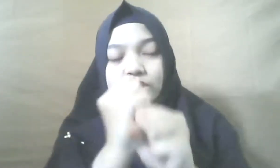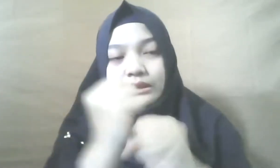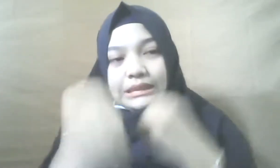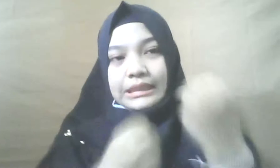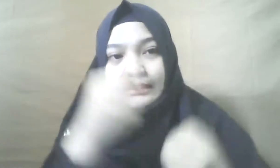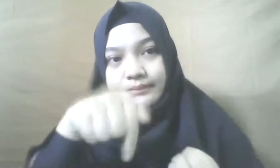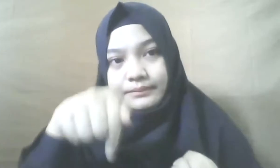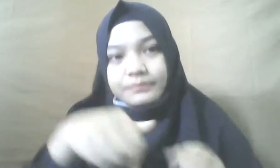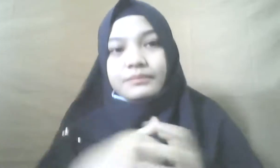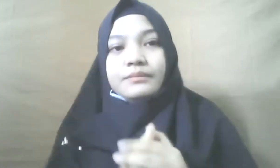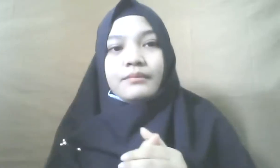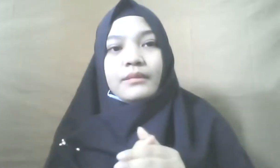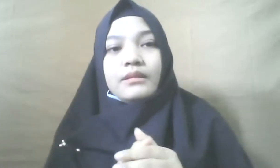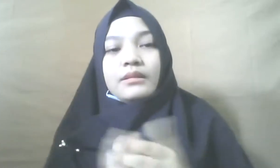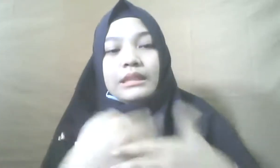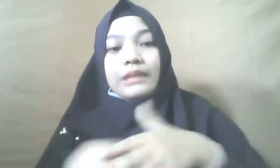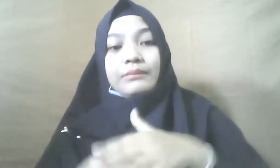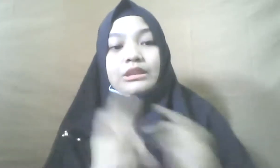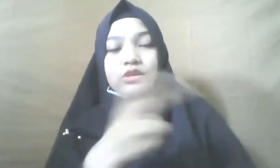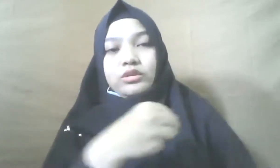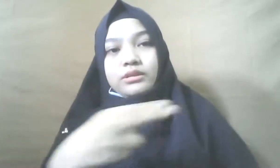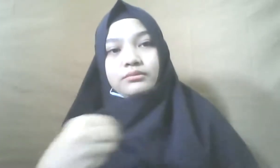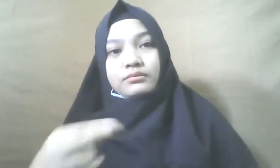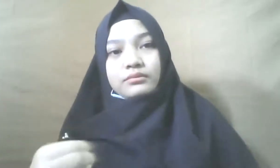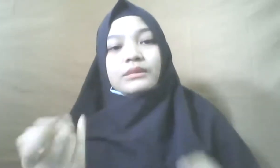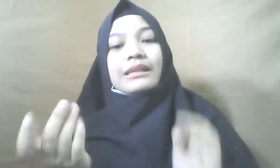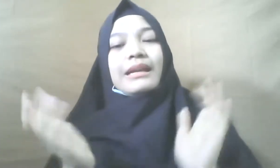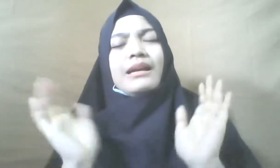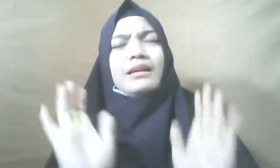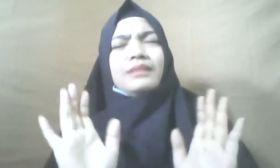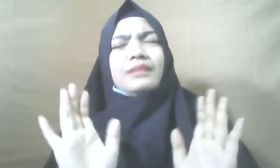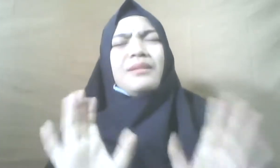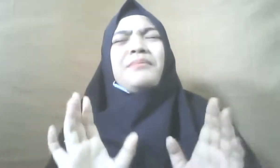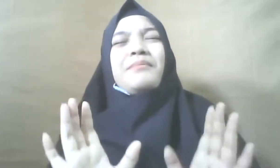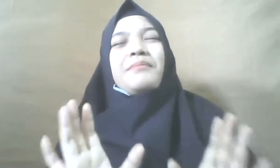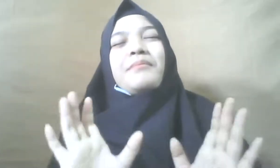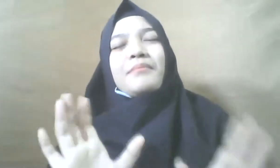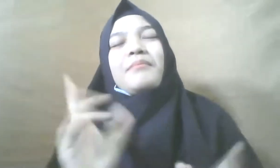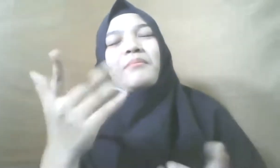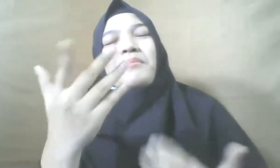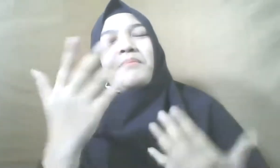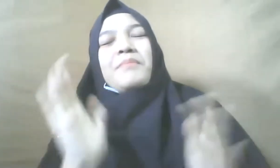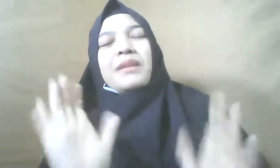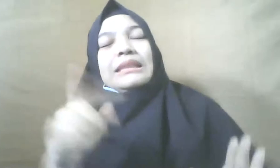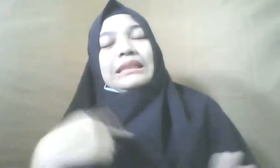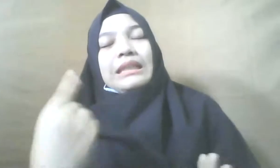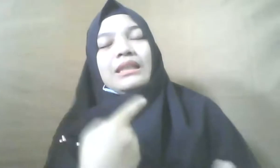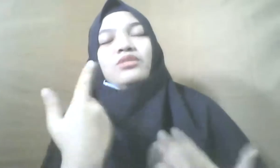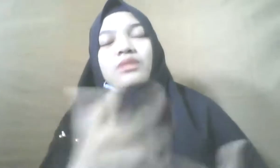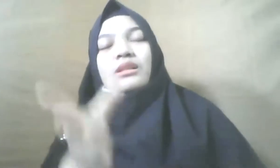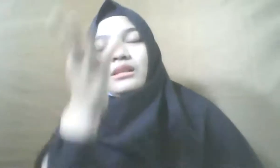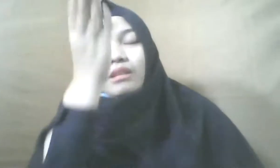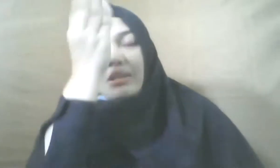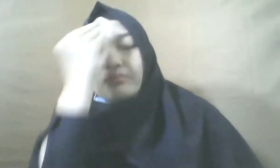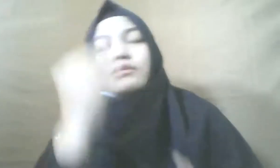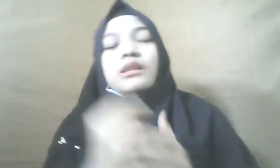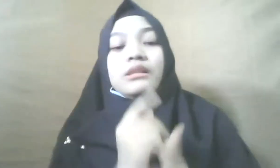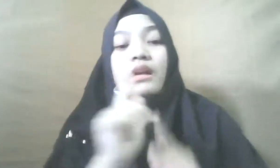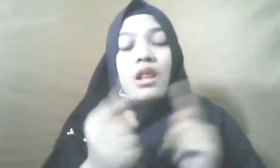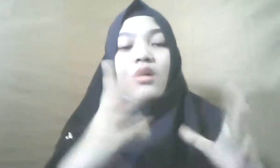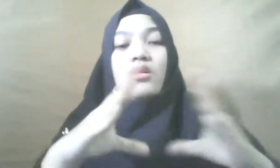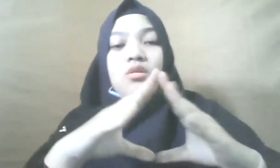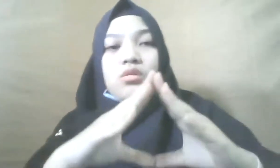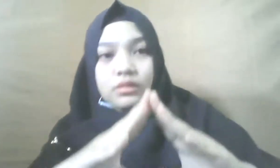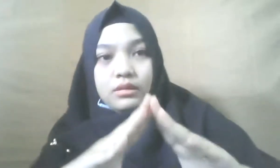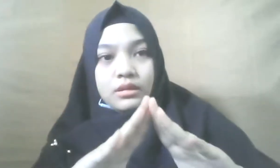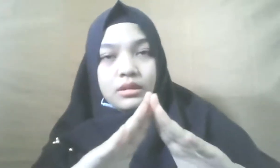And in Indonesia, as you know, many of us probably have understood that, you know, segregated school system, the sekolah luar